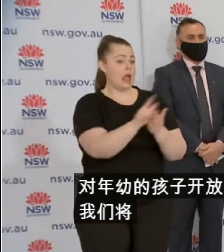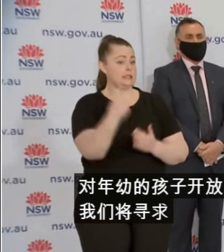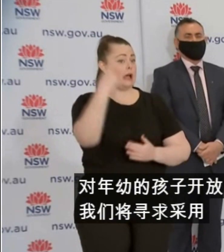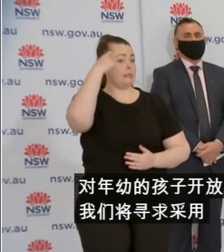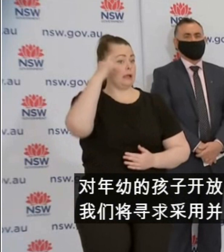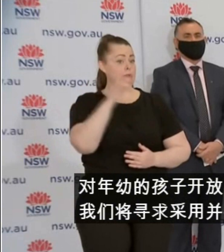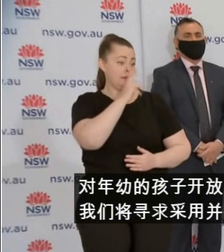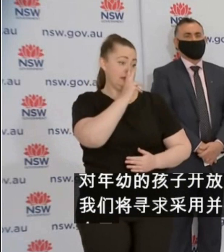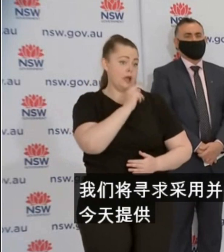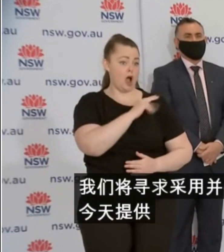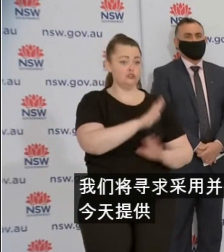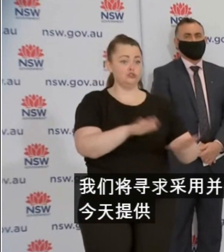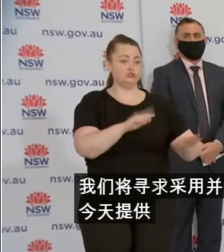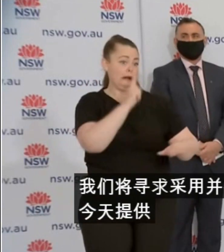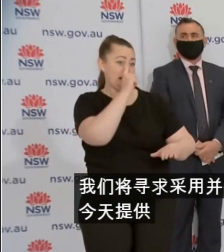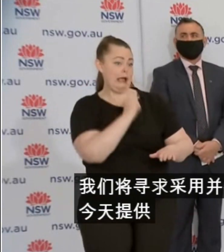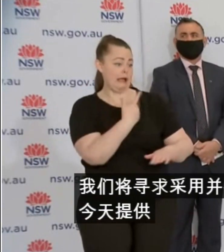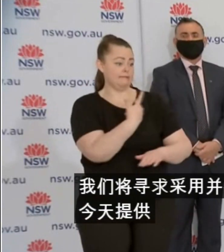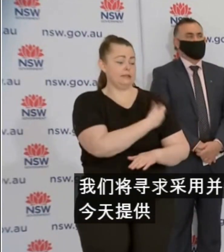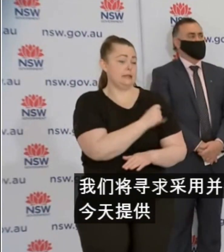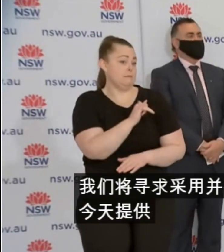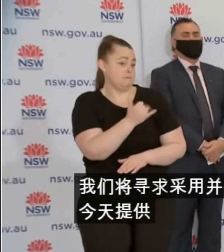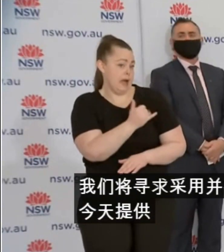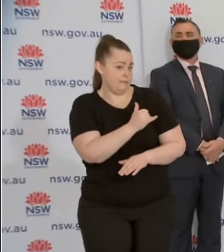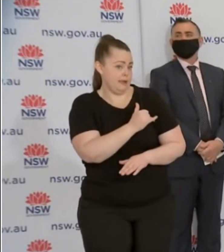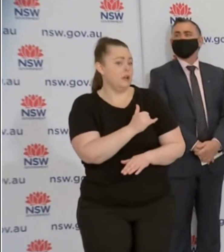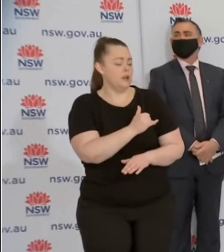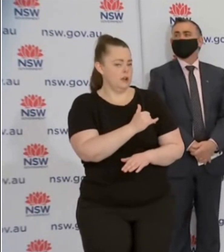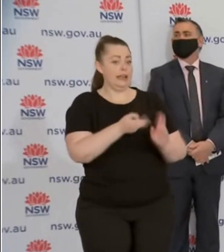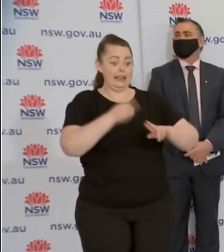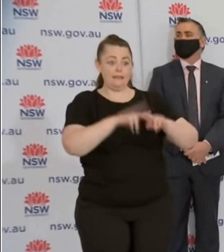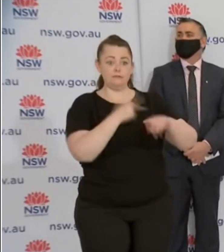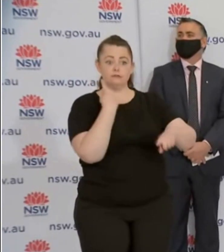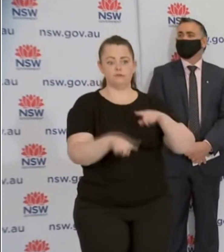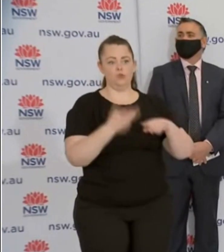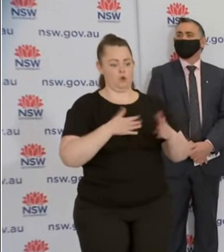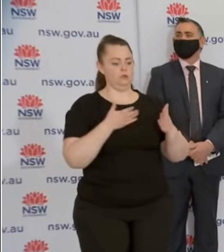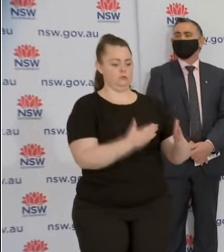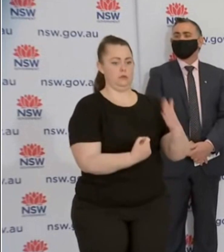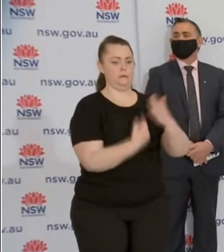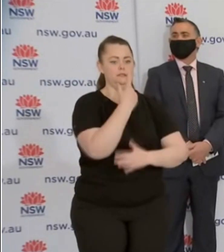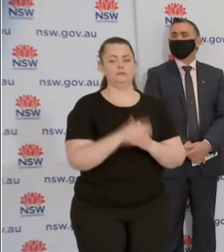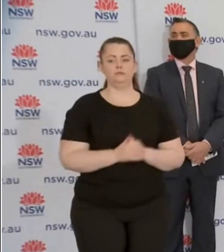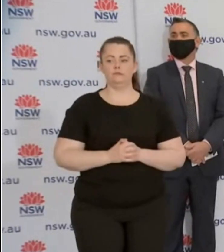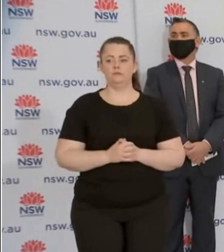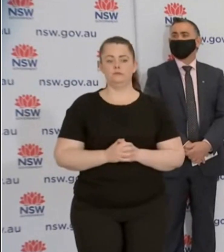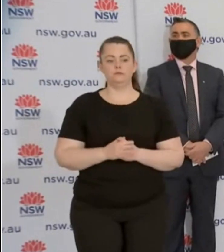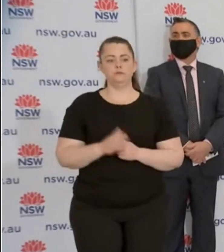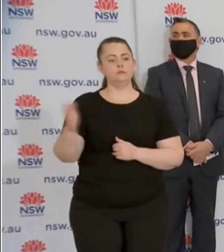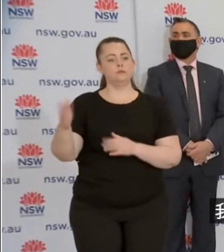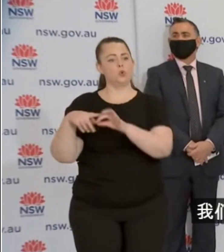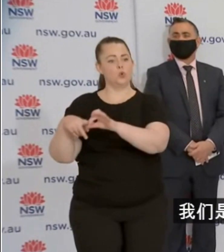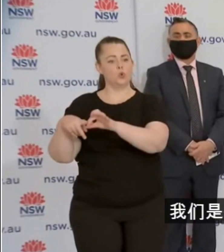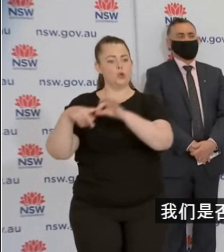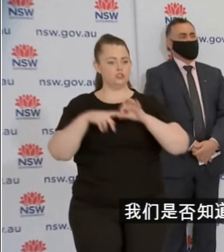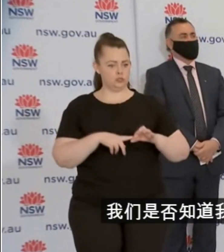we'll be looking to adopt that and make that available. Doctor, what do you... The 12 deaths that will alarm people today, 12 deaths. Do we